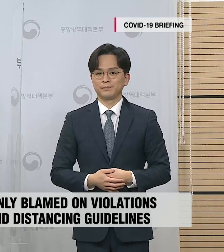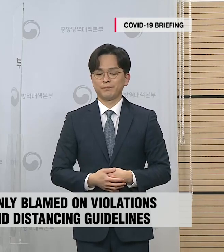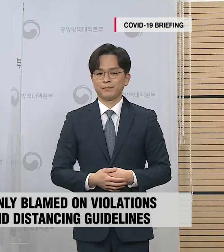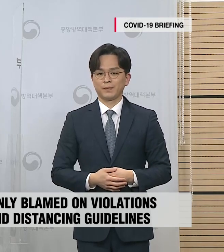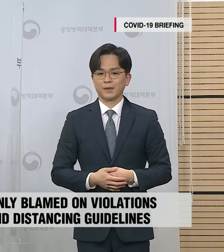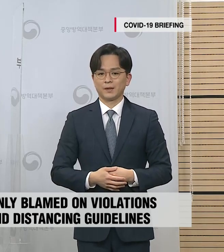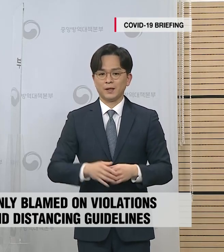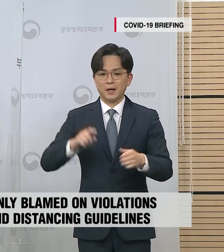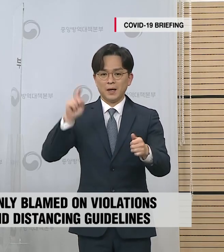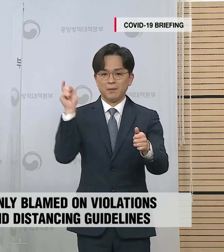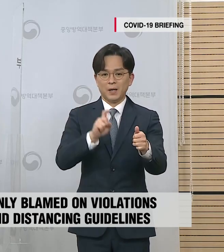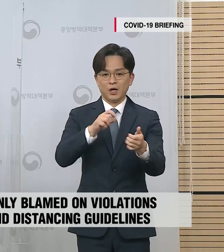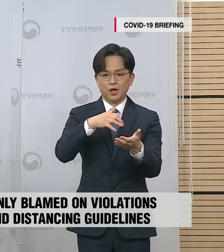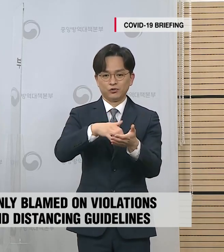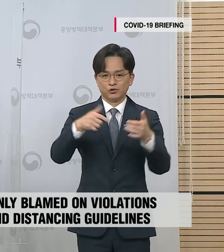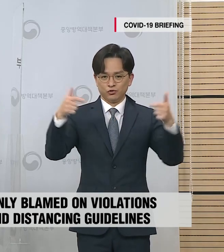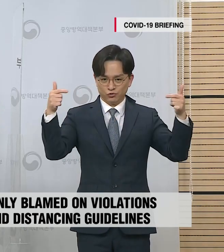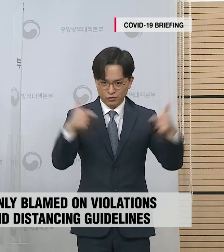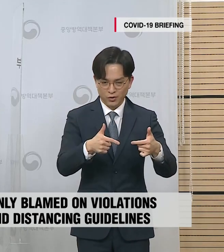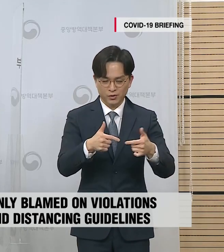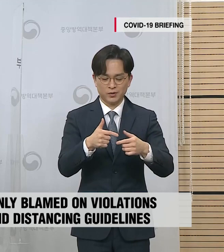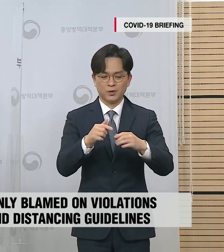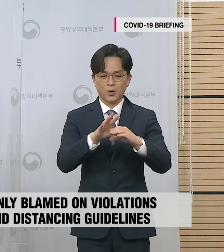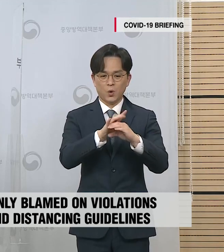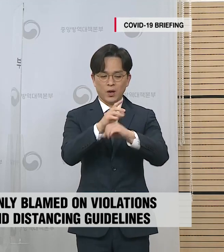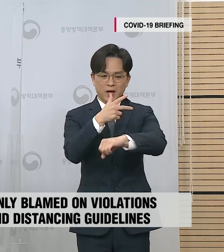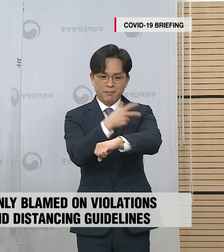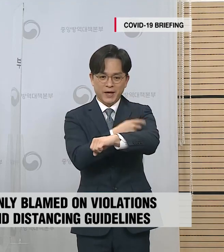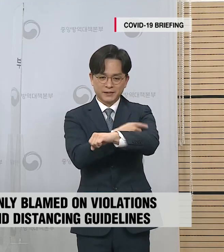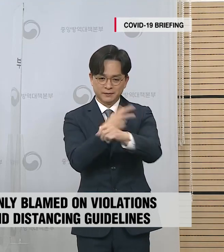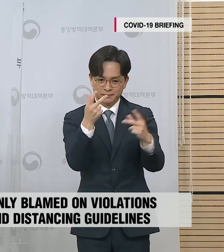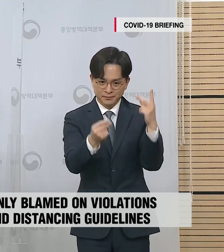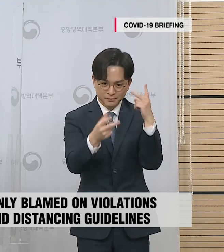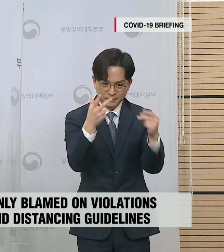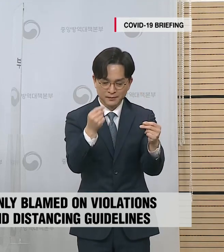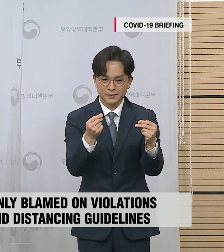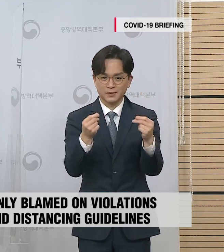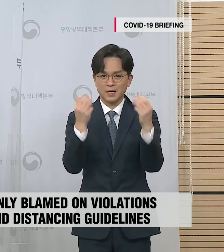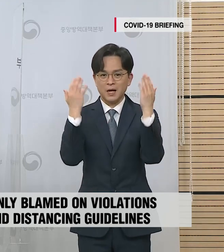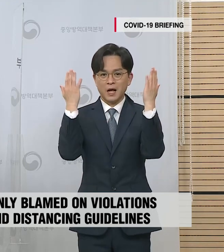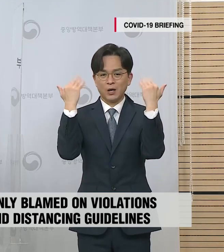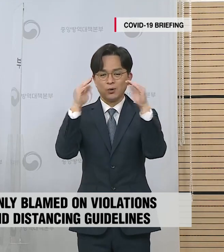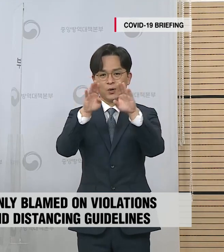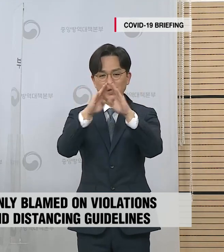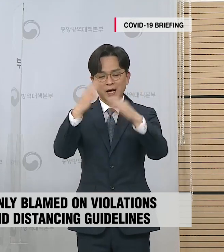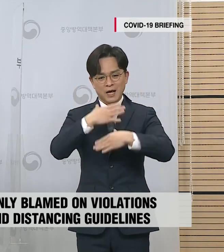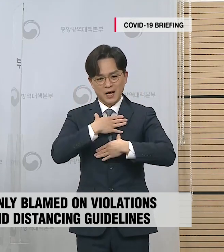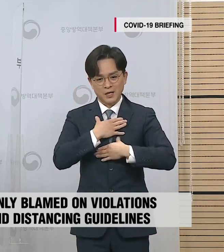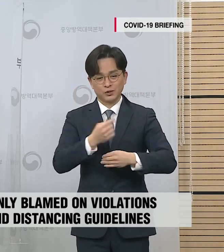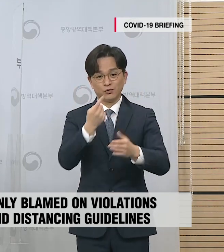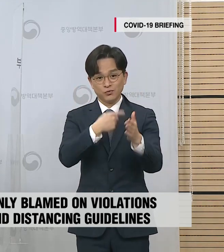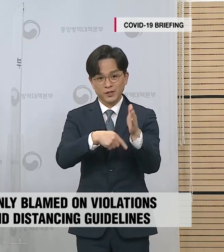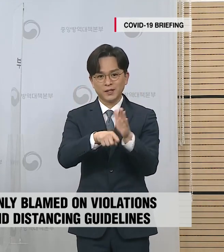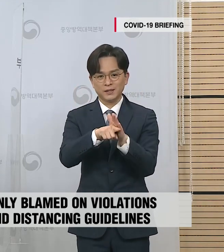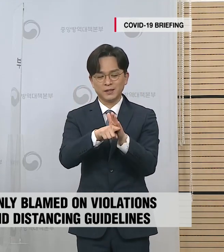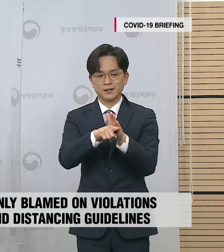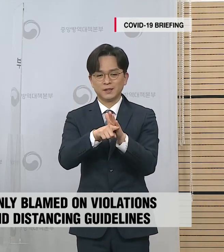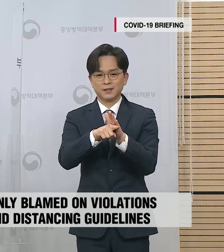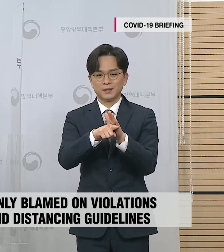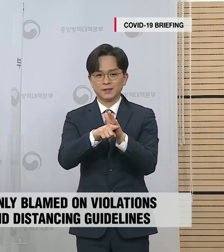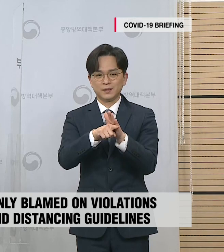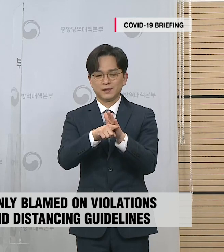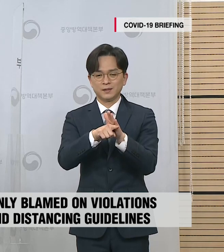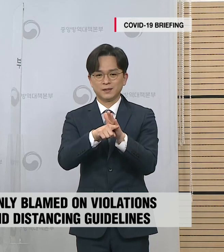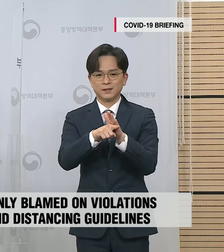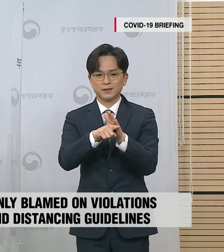quarantine authorities will also make sure that we decrease the daily tally here in South Korea, and we have the rollout of the vaccine, and